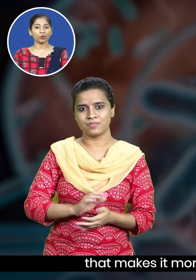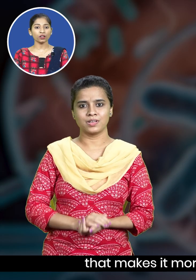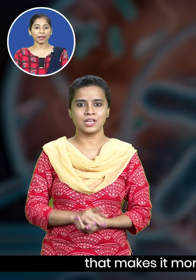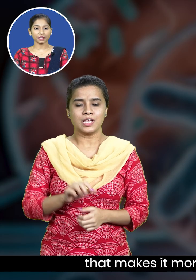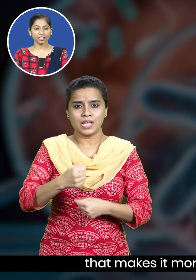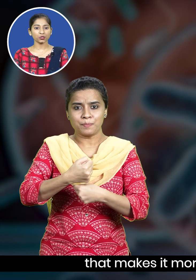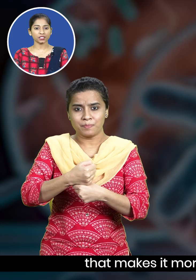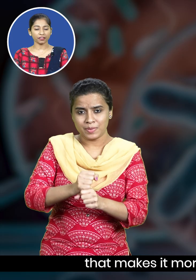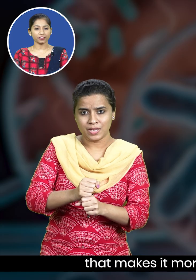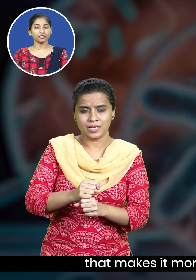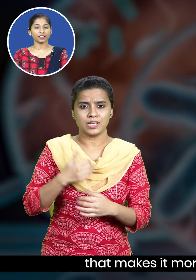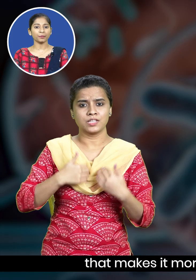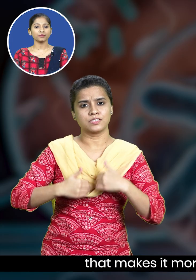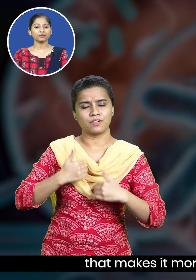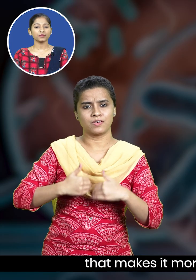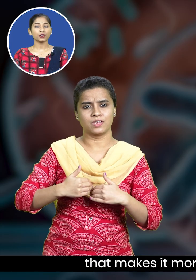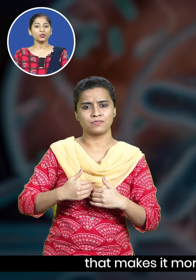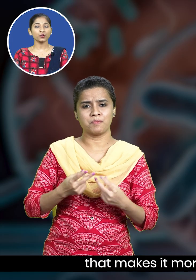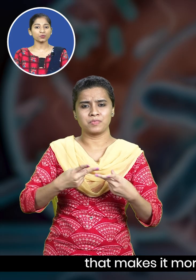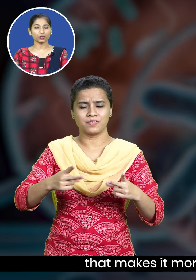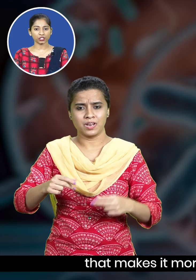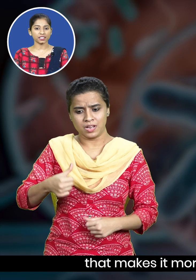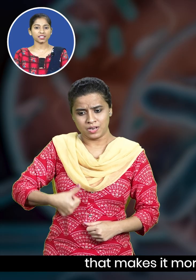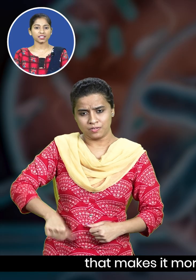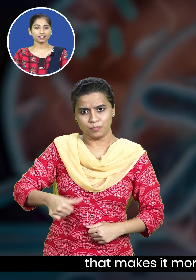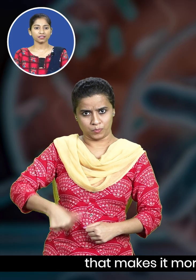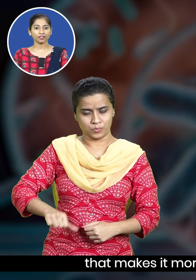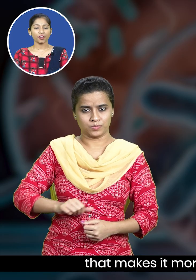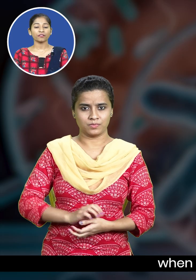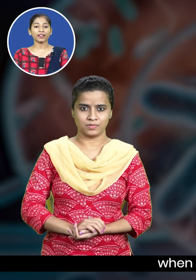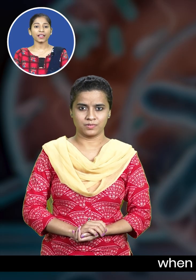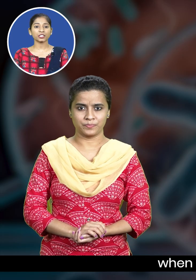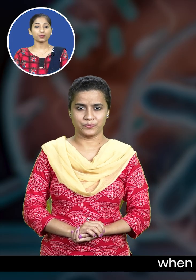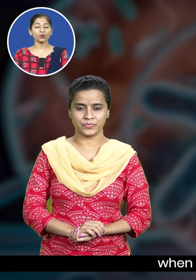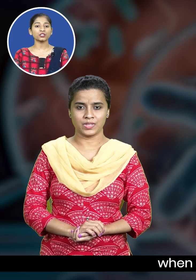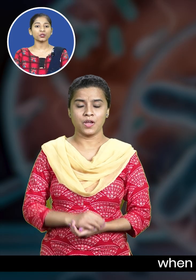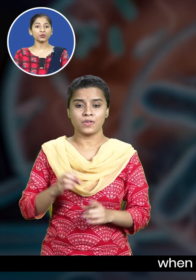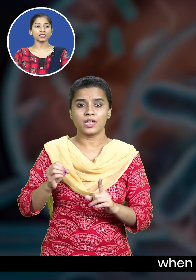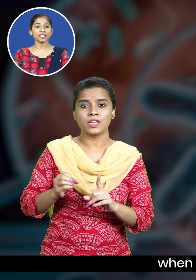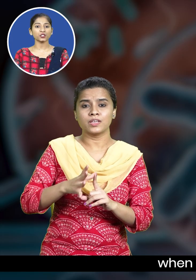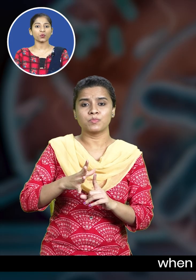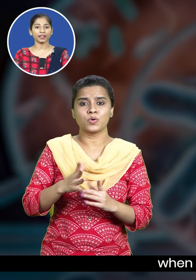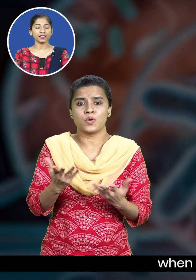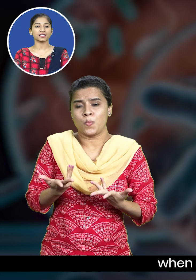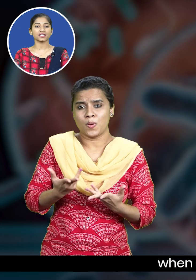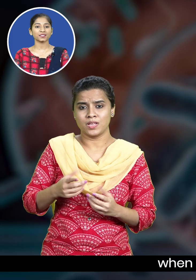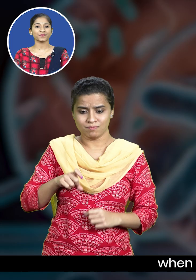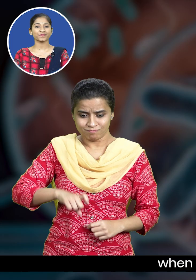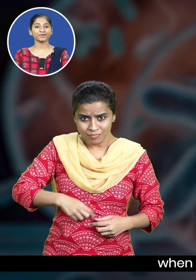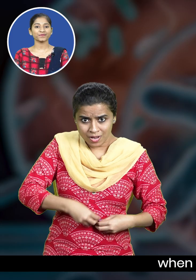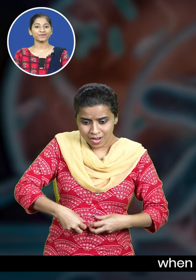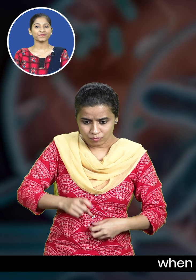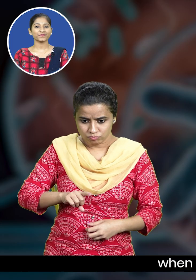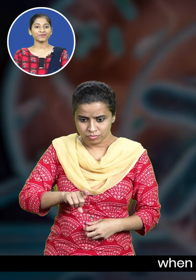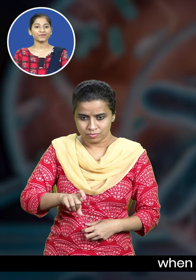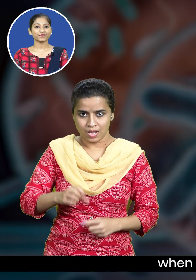it more likely to suffer from loose motions when exposed to such virus.